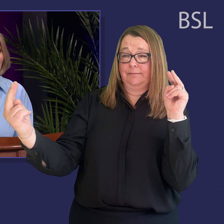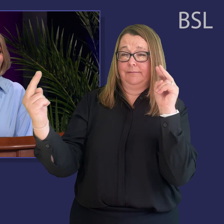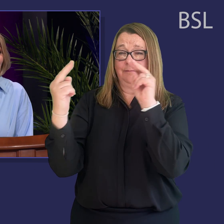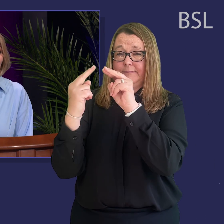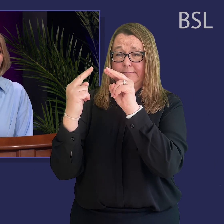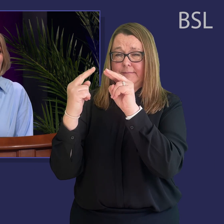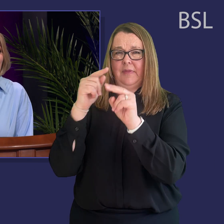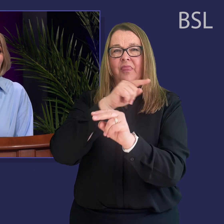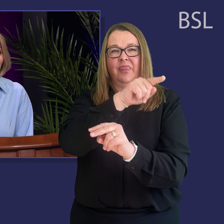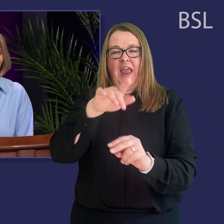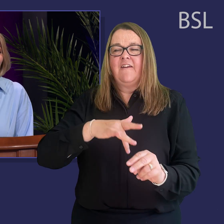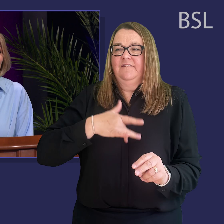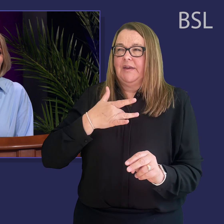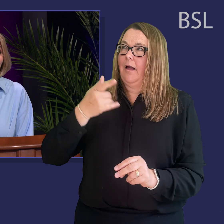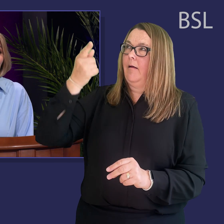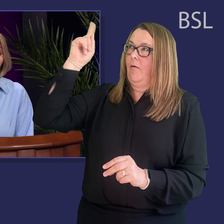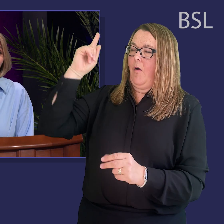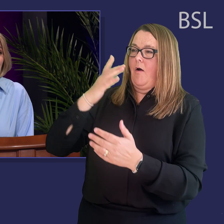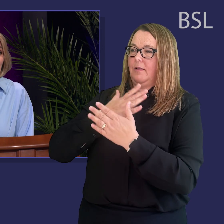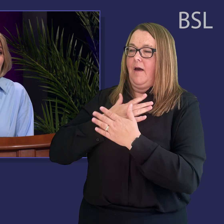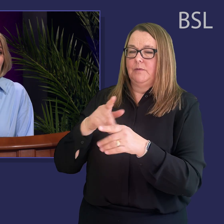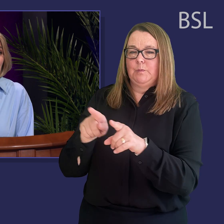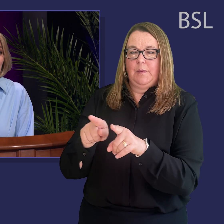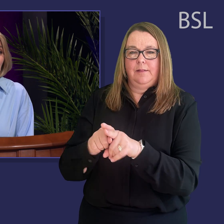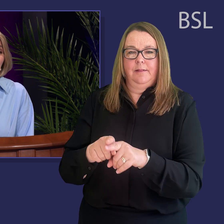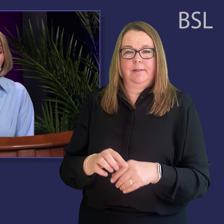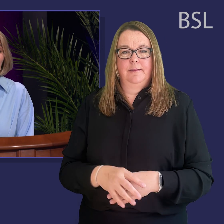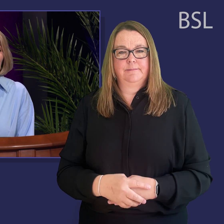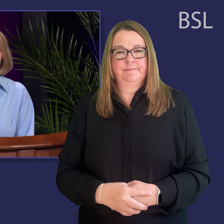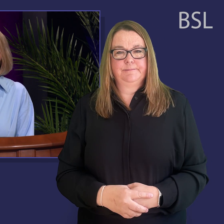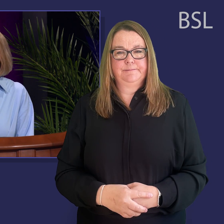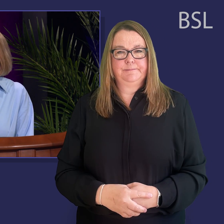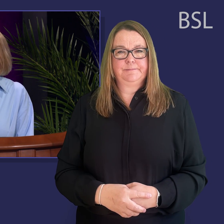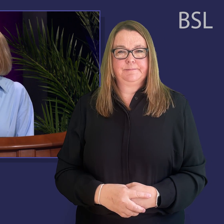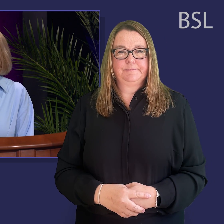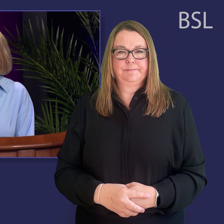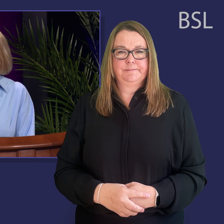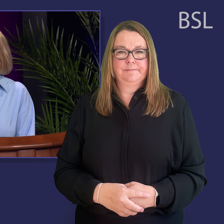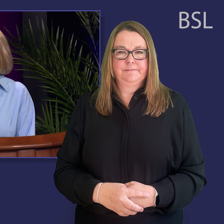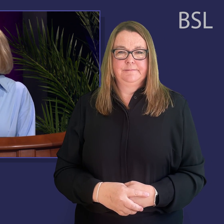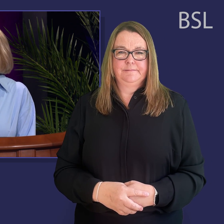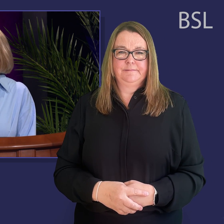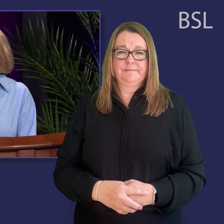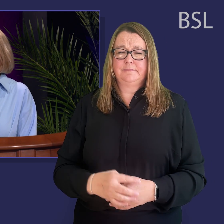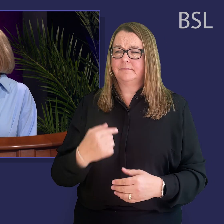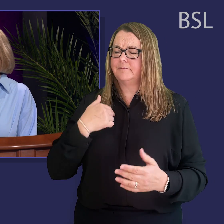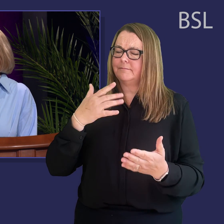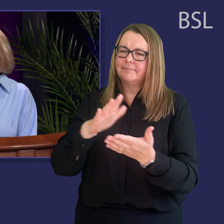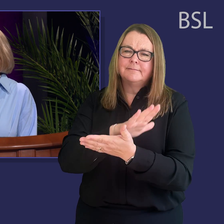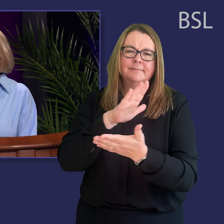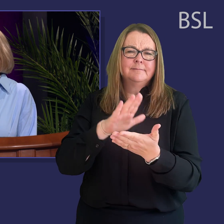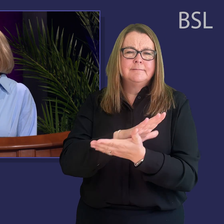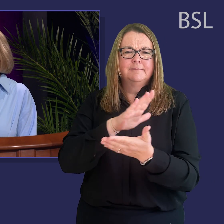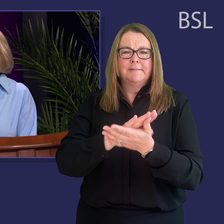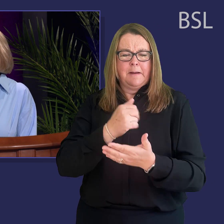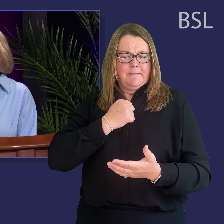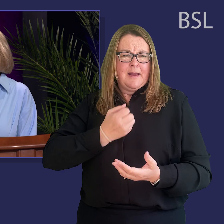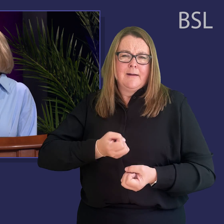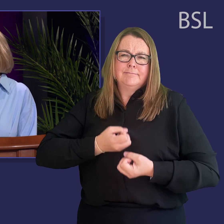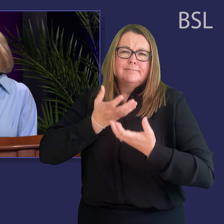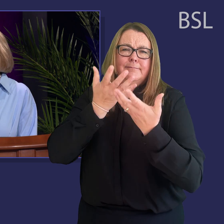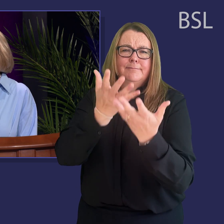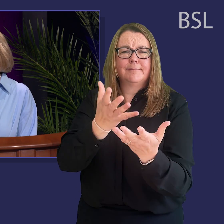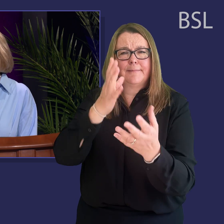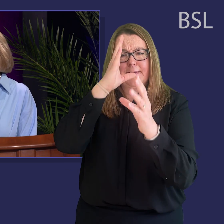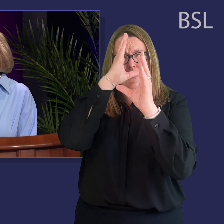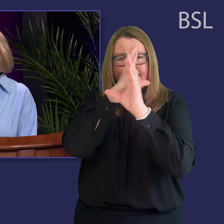they likewise have felt the love of God. Joyfully And with all the fervor of my soul, I